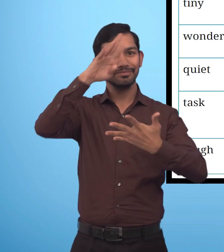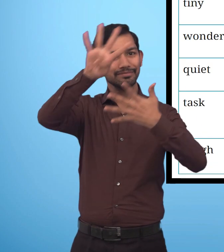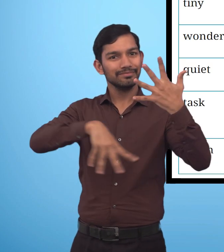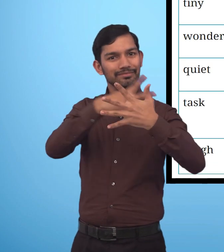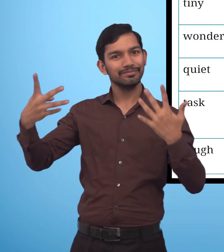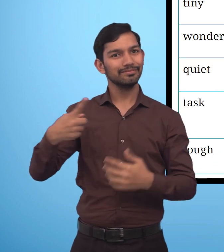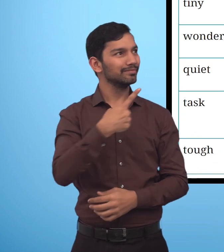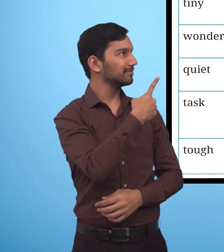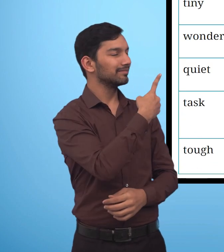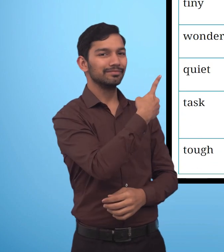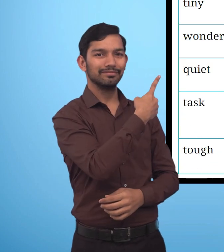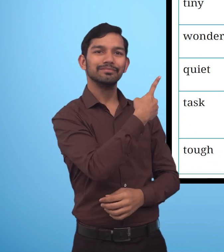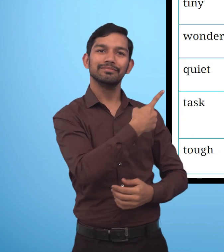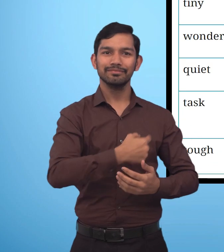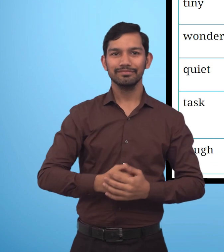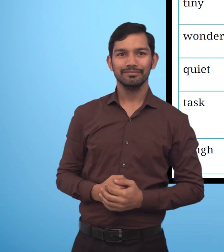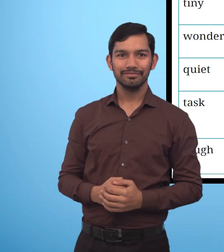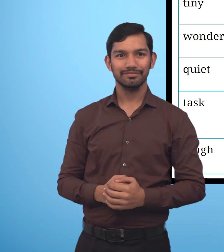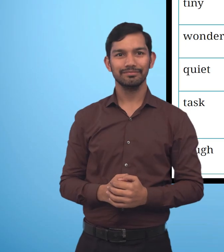The table has been given.